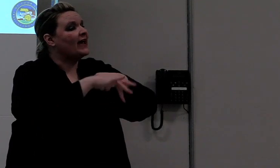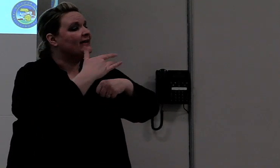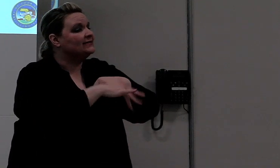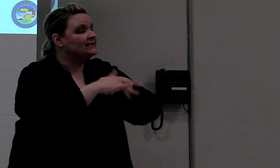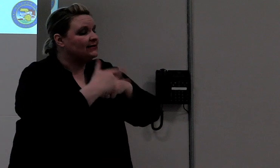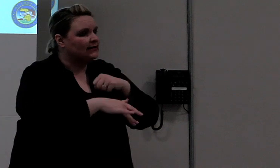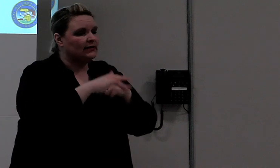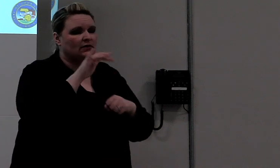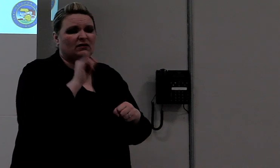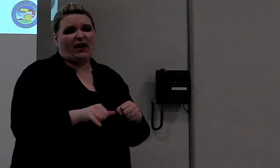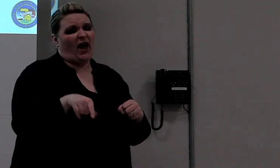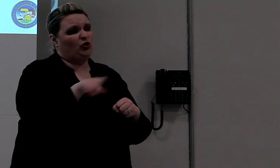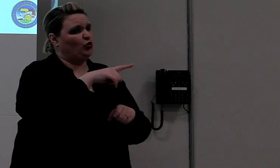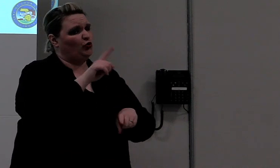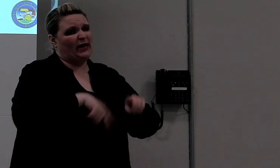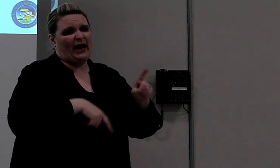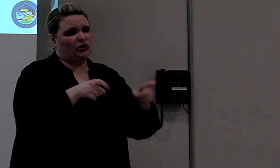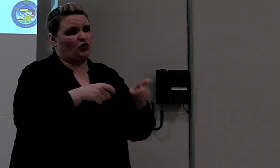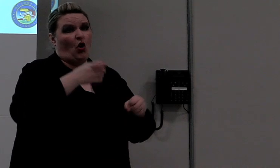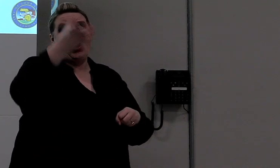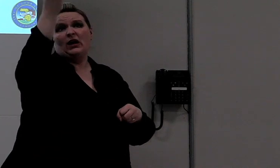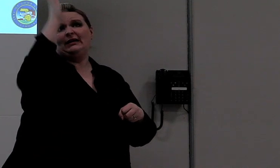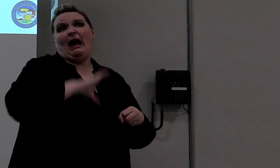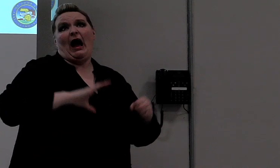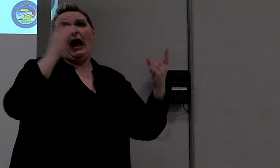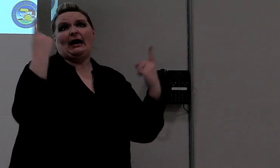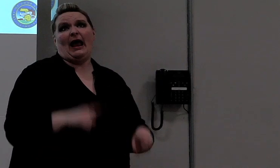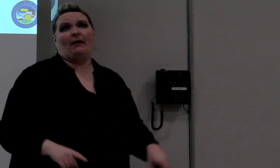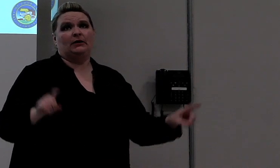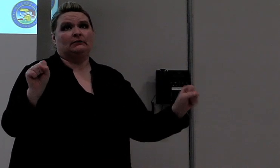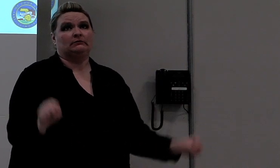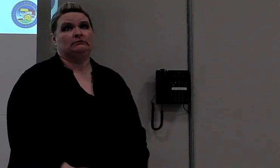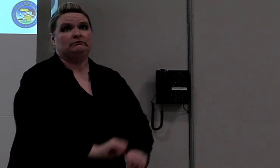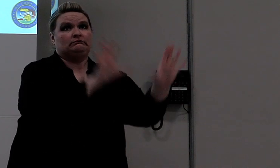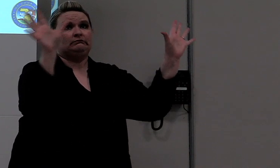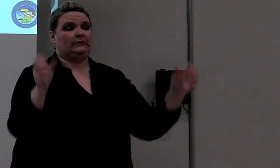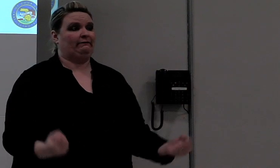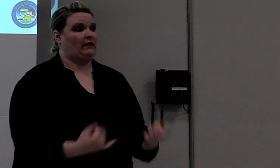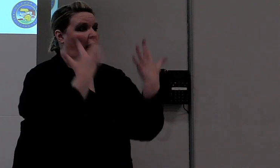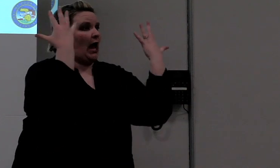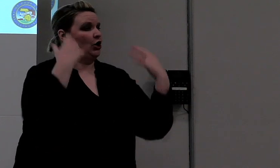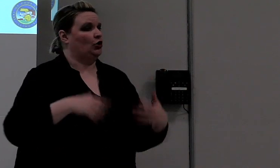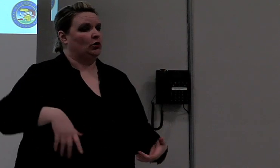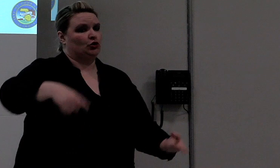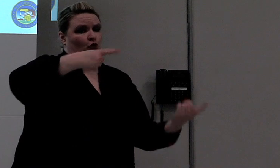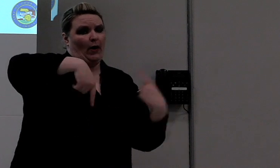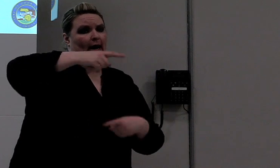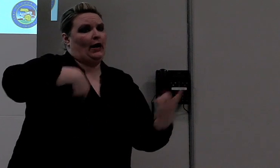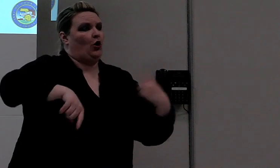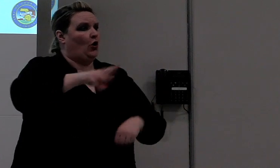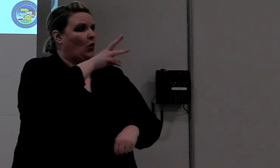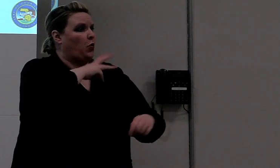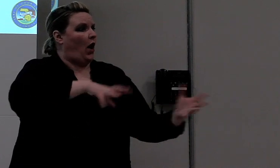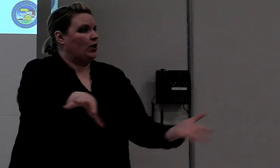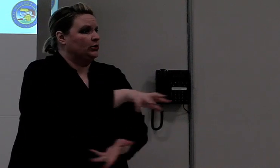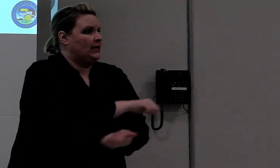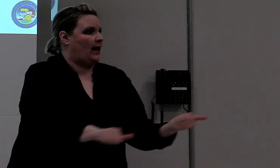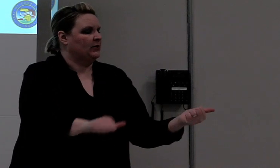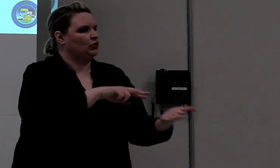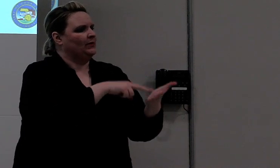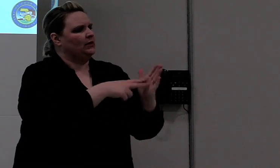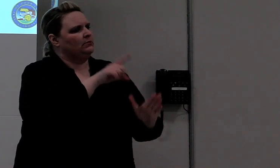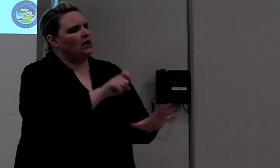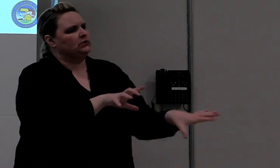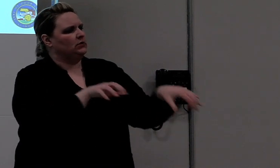something that was out of your control, an act of God, fire, tornado, water damage, things like that force you to leave